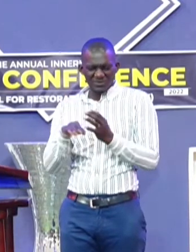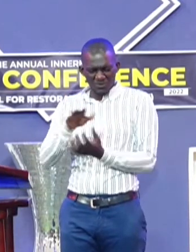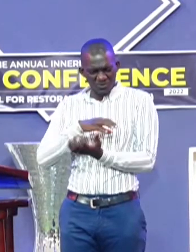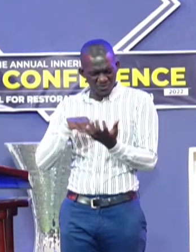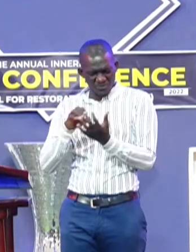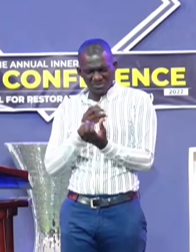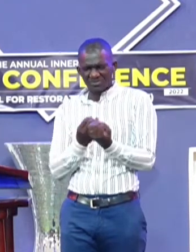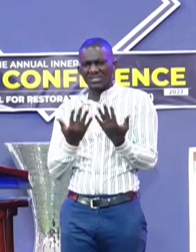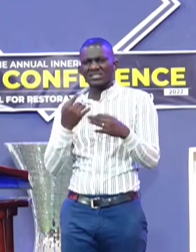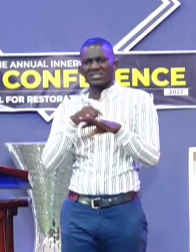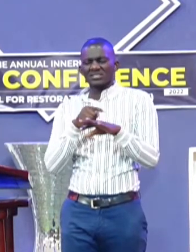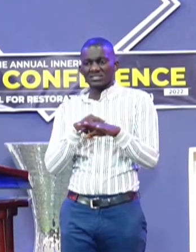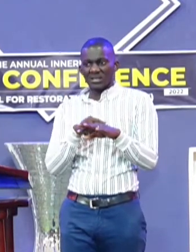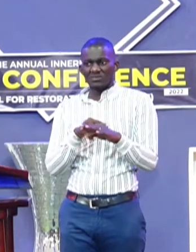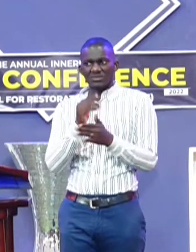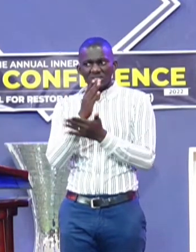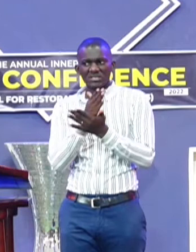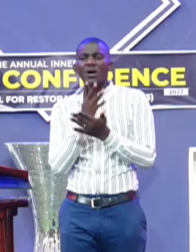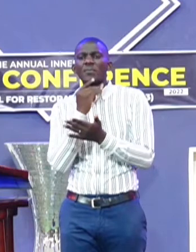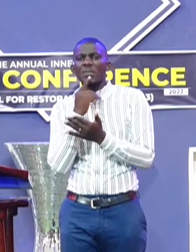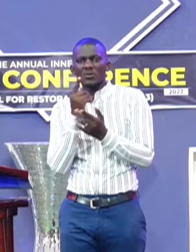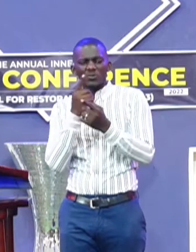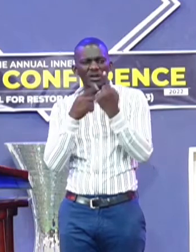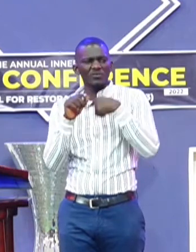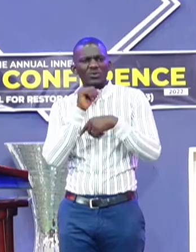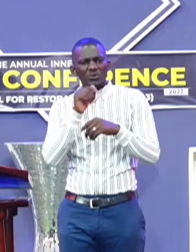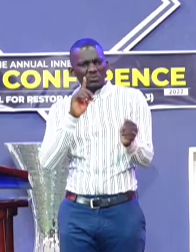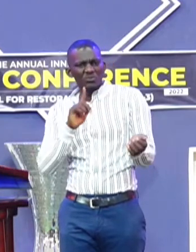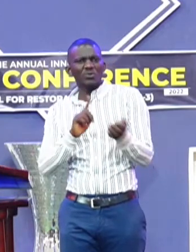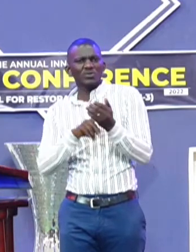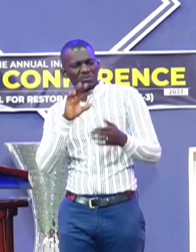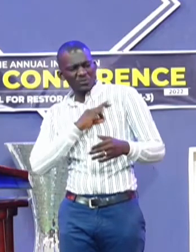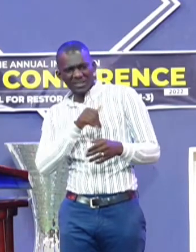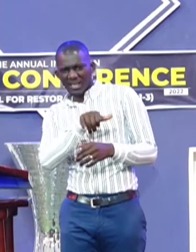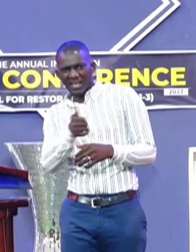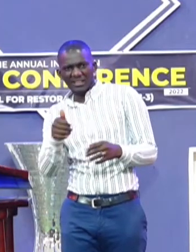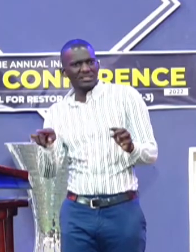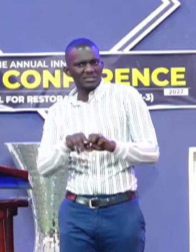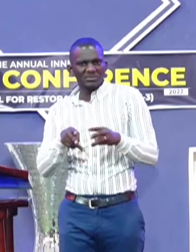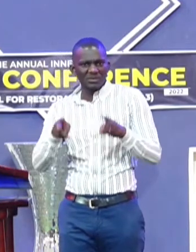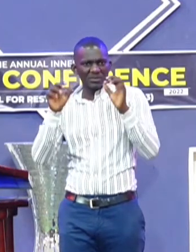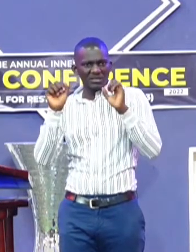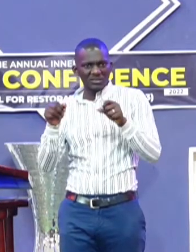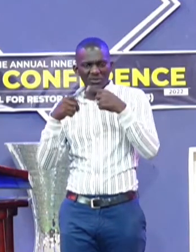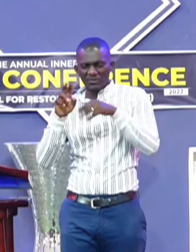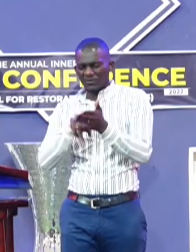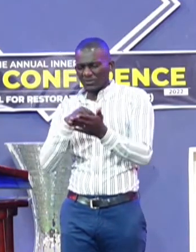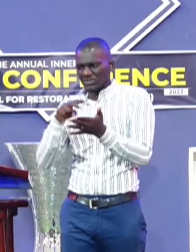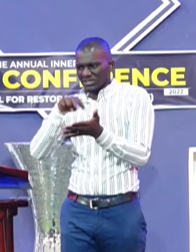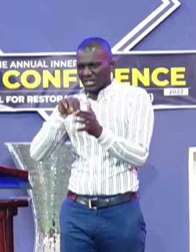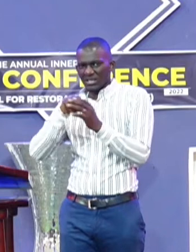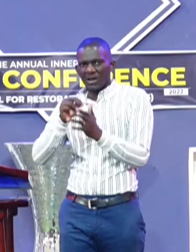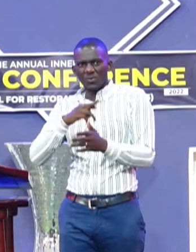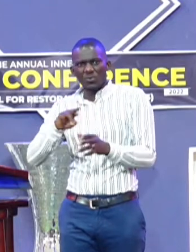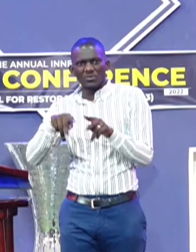for a time. We are men who have not profited the way we ought to profit. We are men who